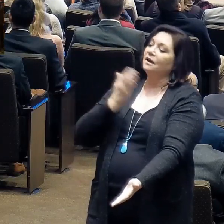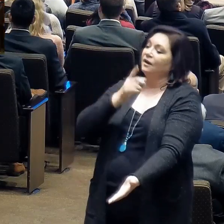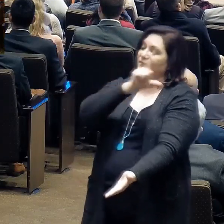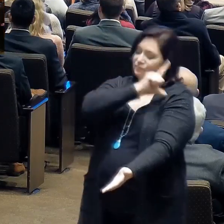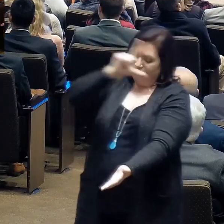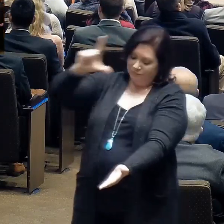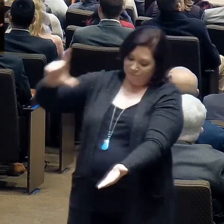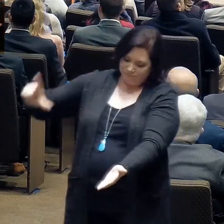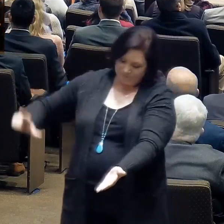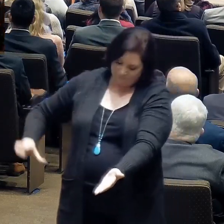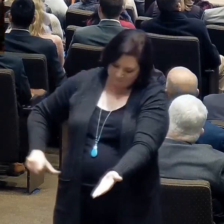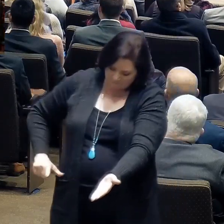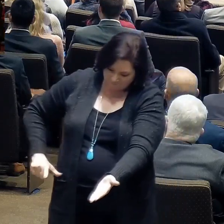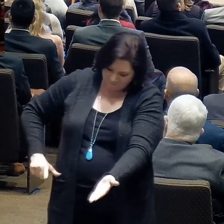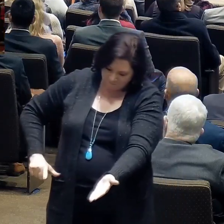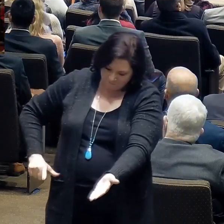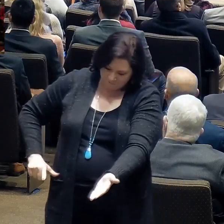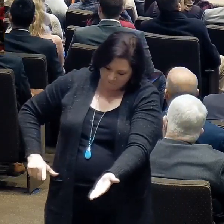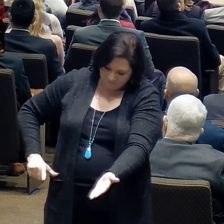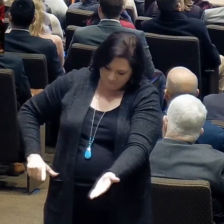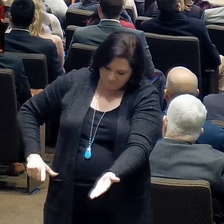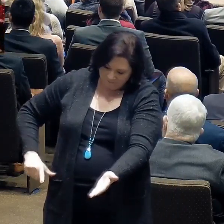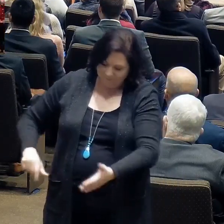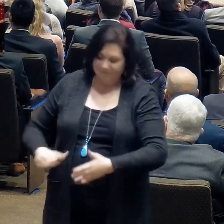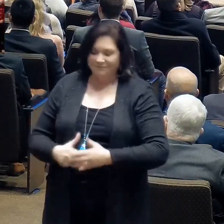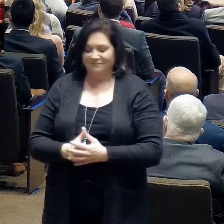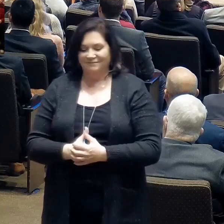Lord. O